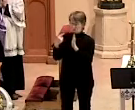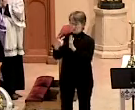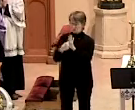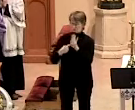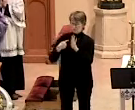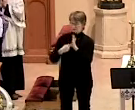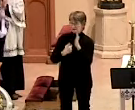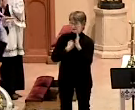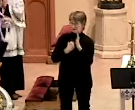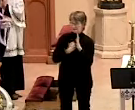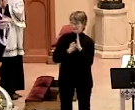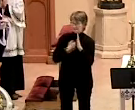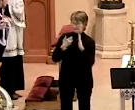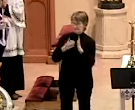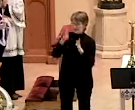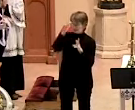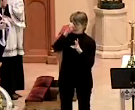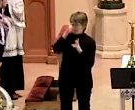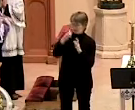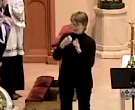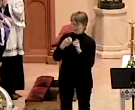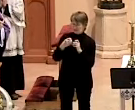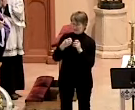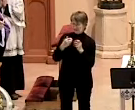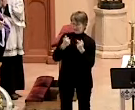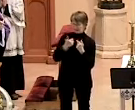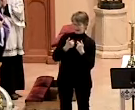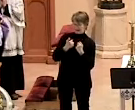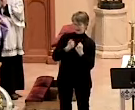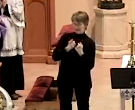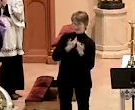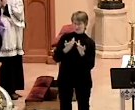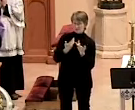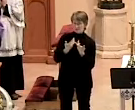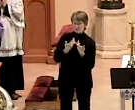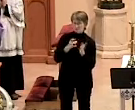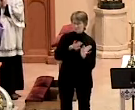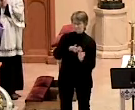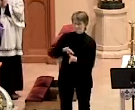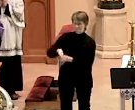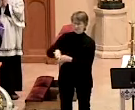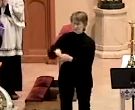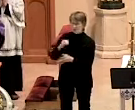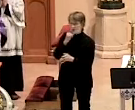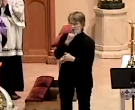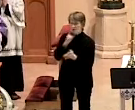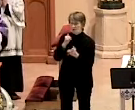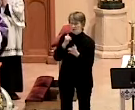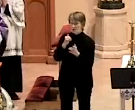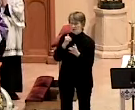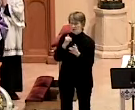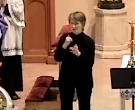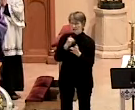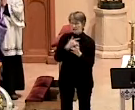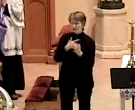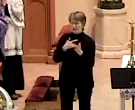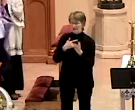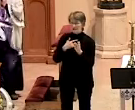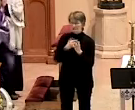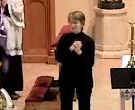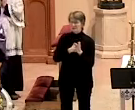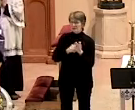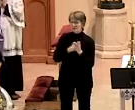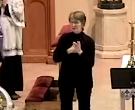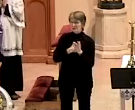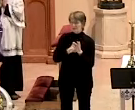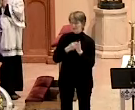us, to say, look at the way you live your life. Look at the way you're living your life. That's the wrong type of penance, because it doesn't bring